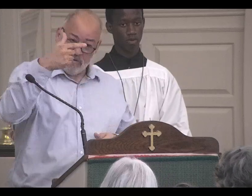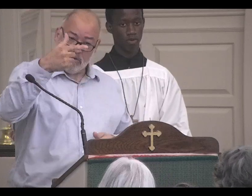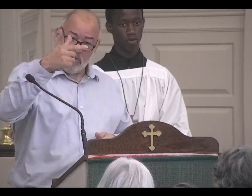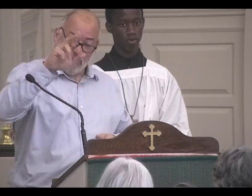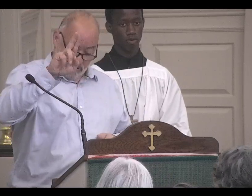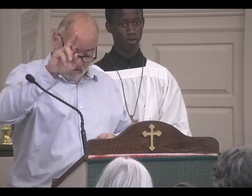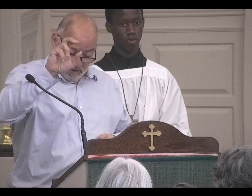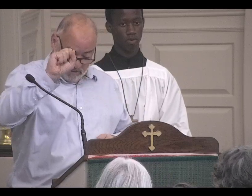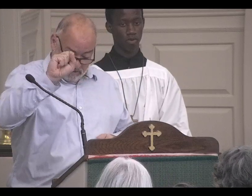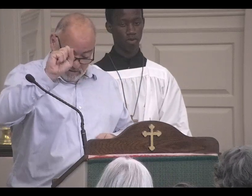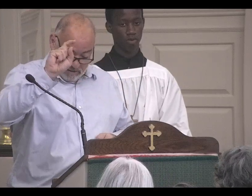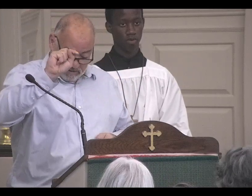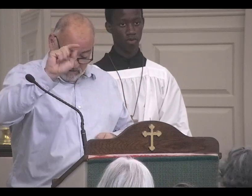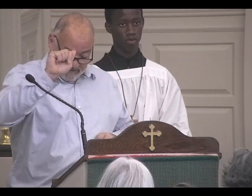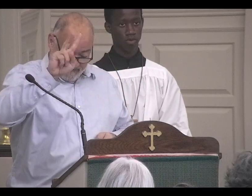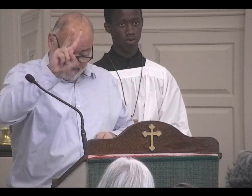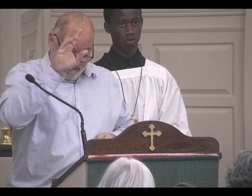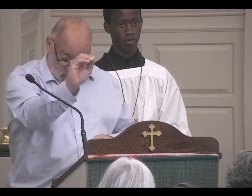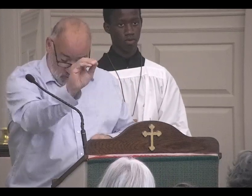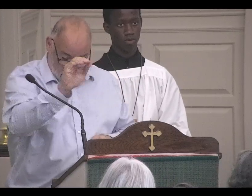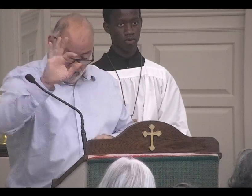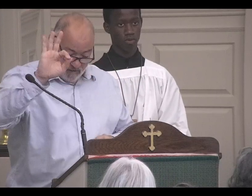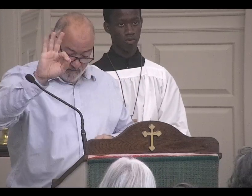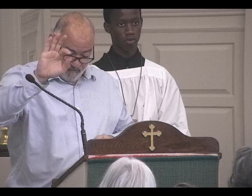And we remember Gustavo